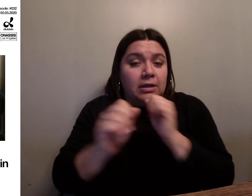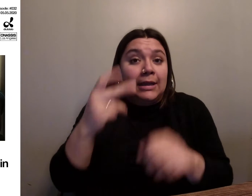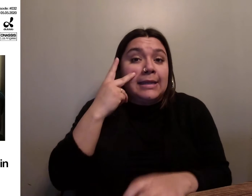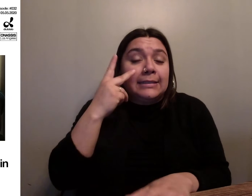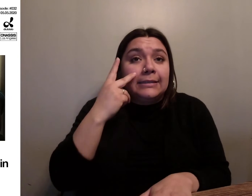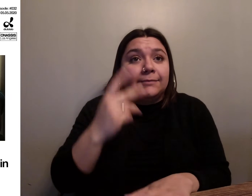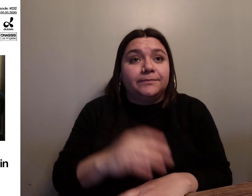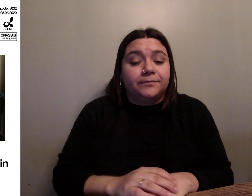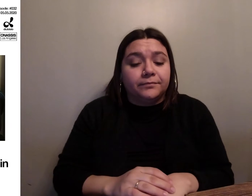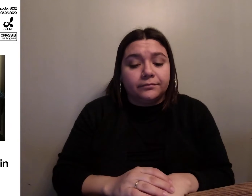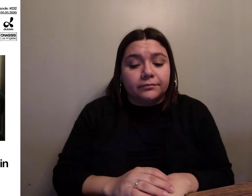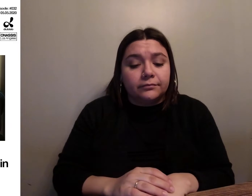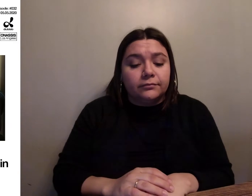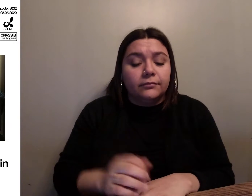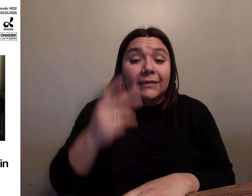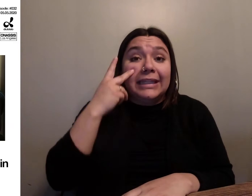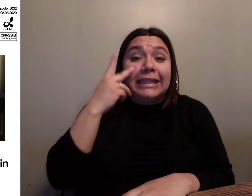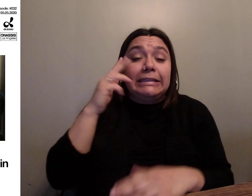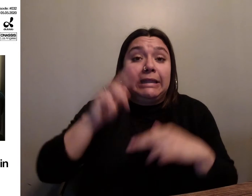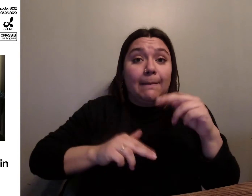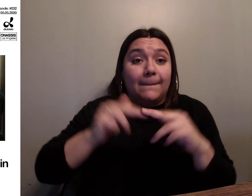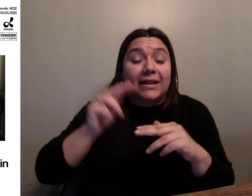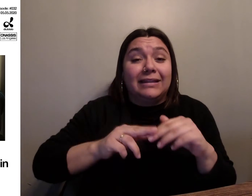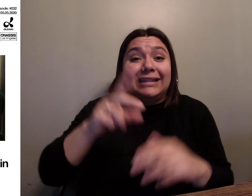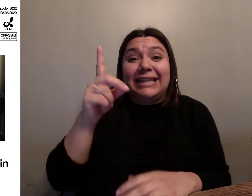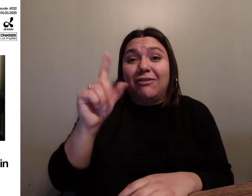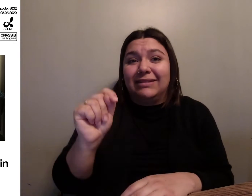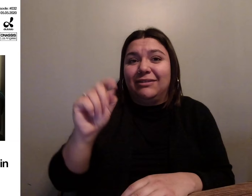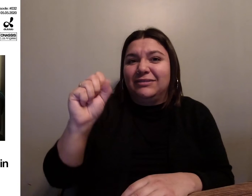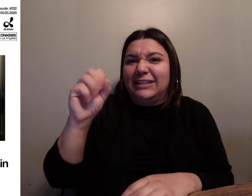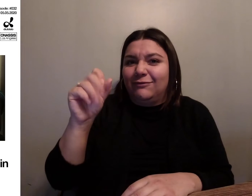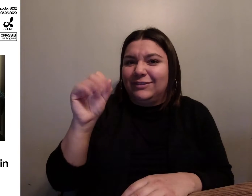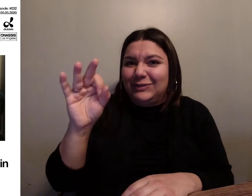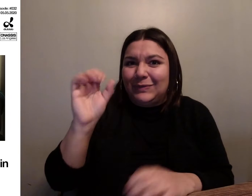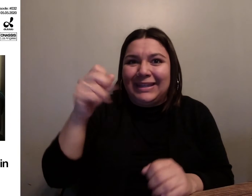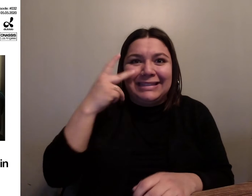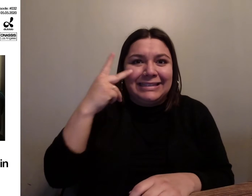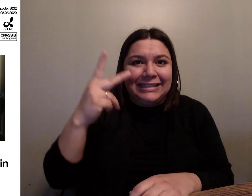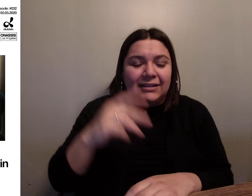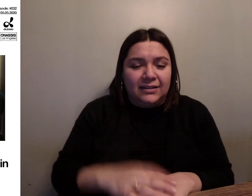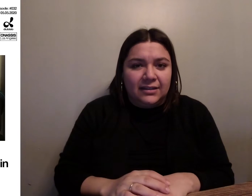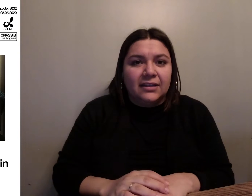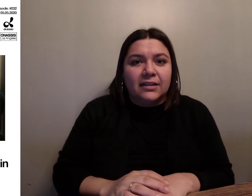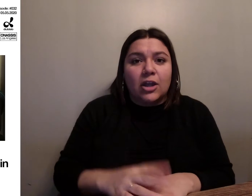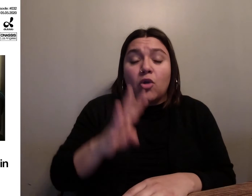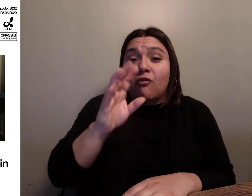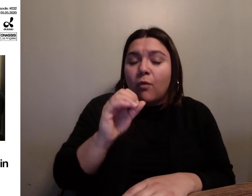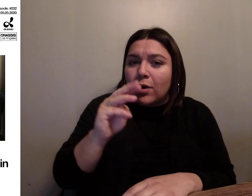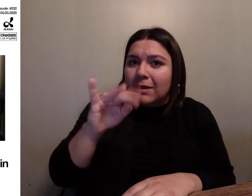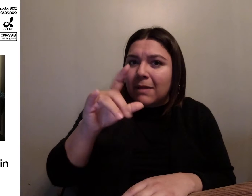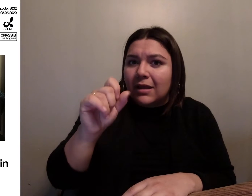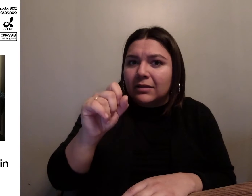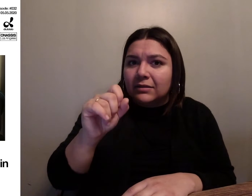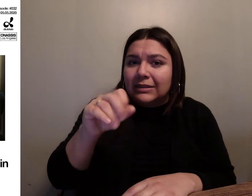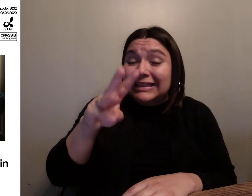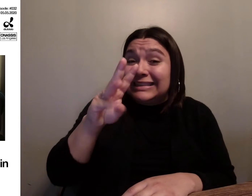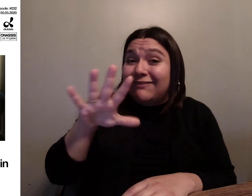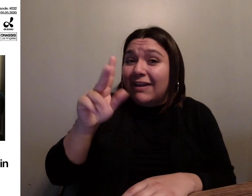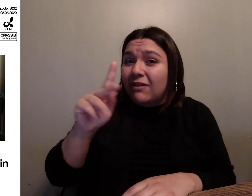Francisco 40 miles, 65 kilometers distant from here. And we're getting